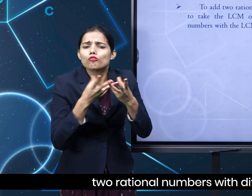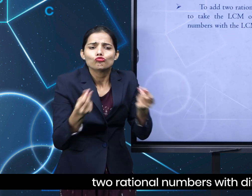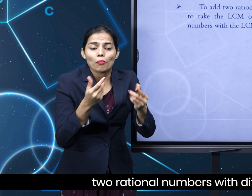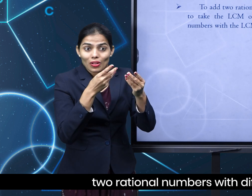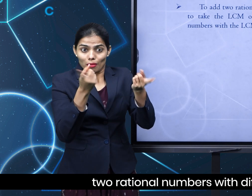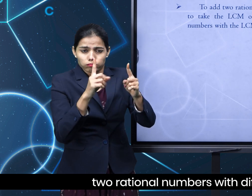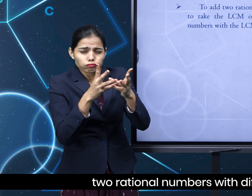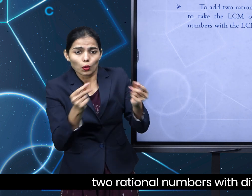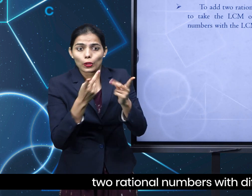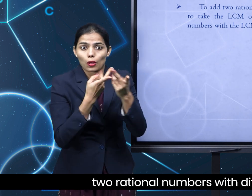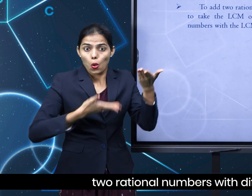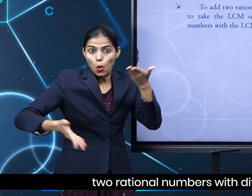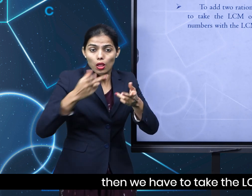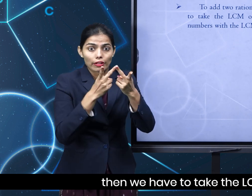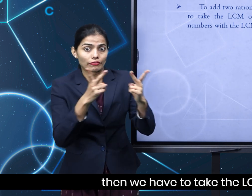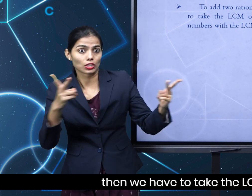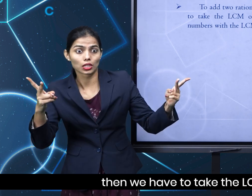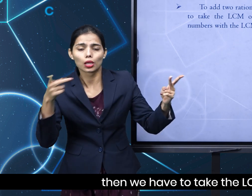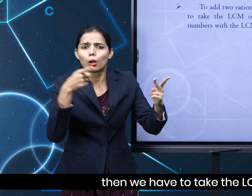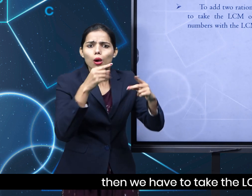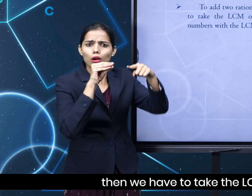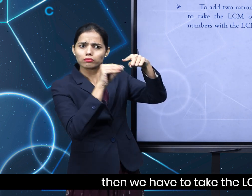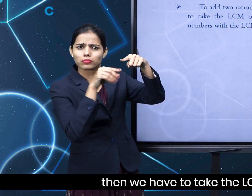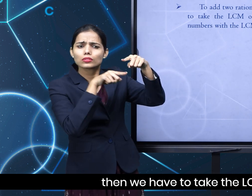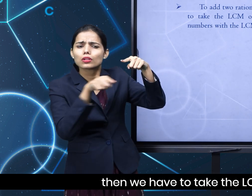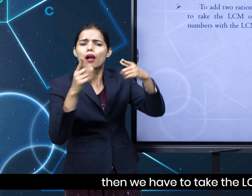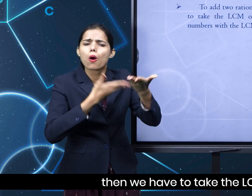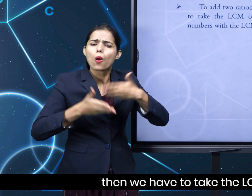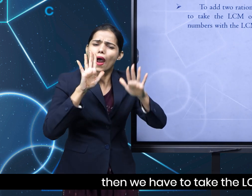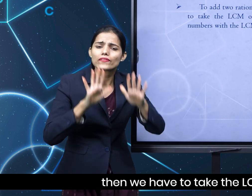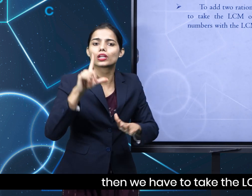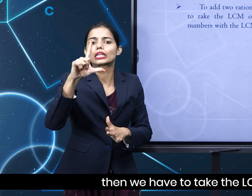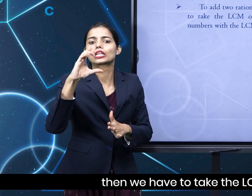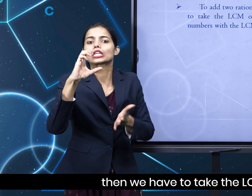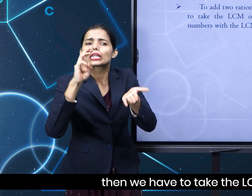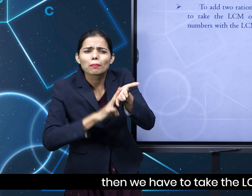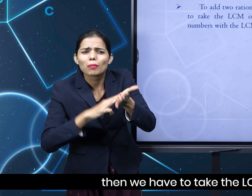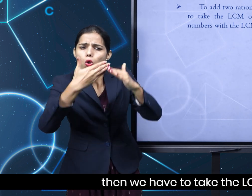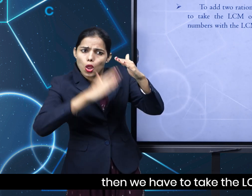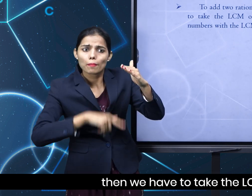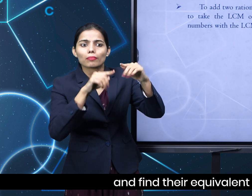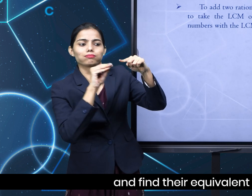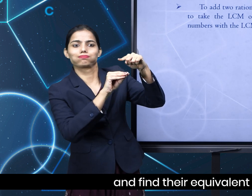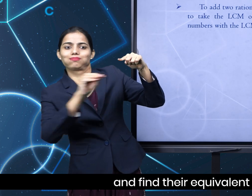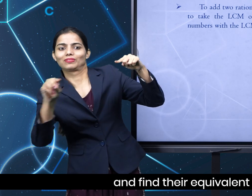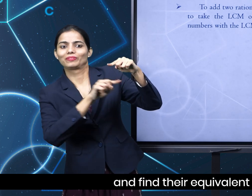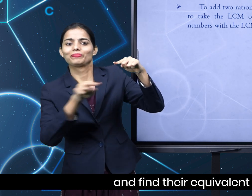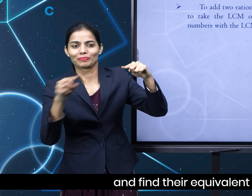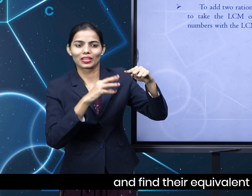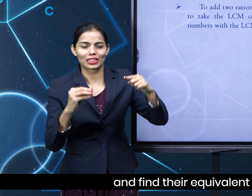with different denominators, then we have to take the LCM of denominators and find